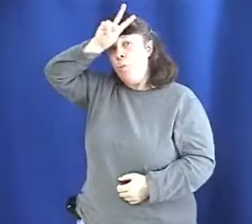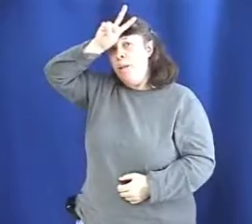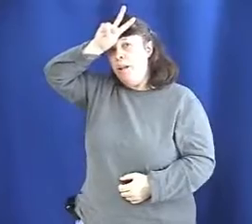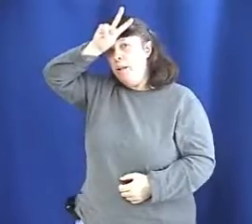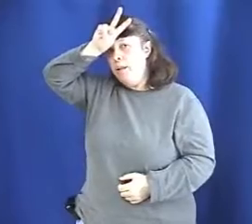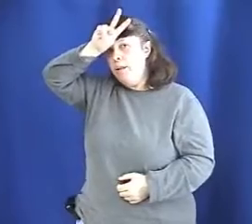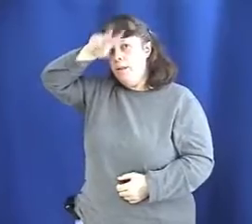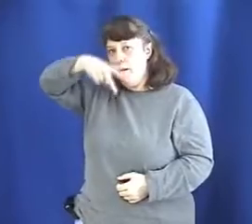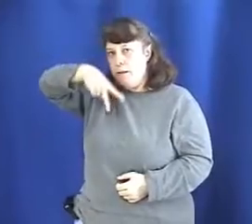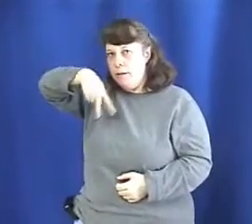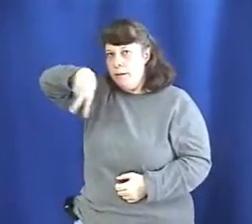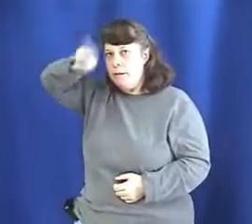Stupid.